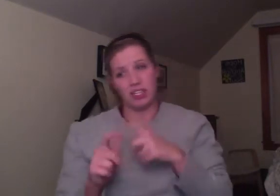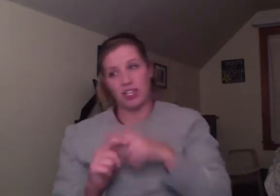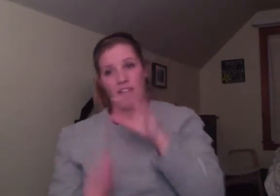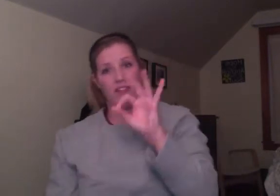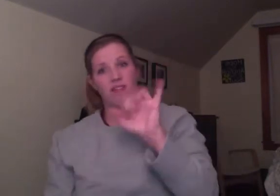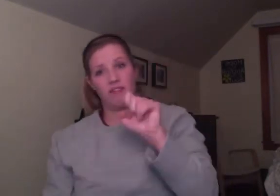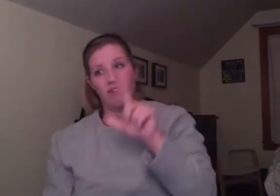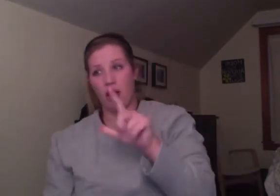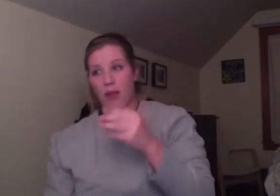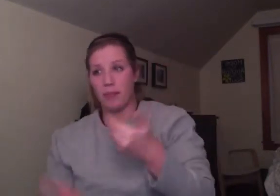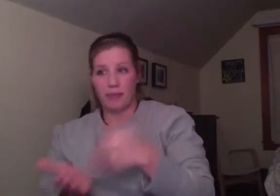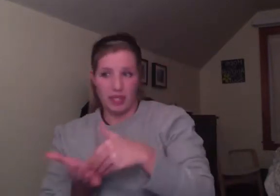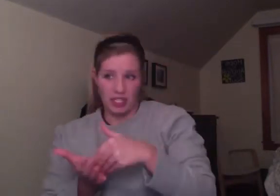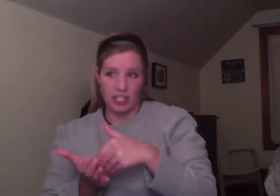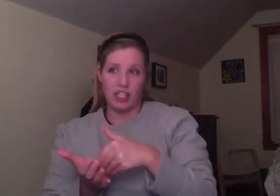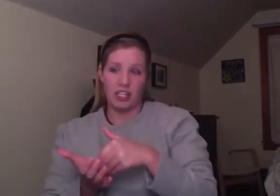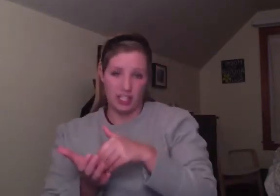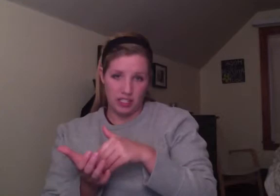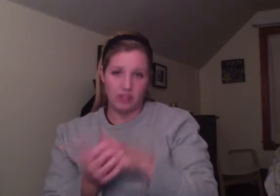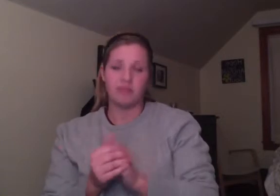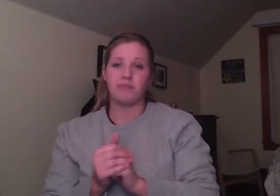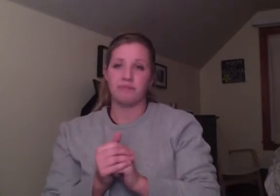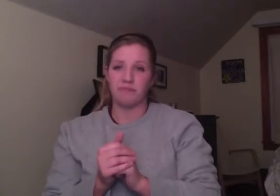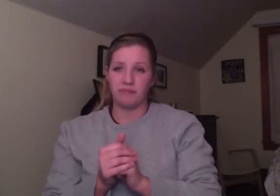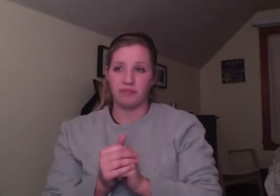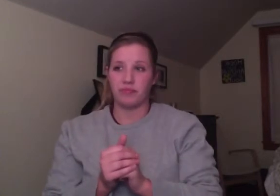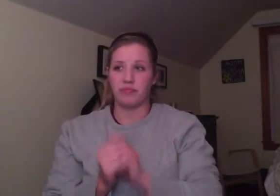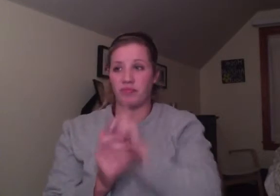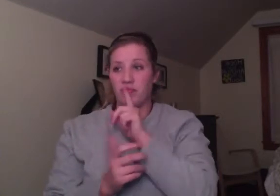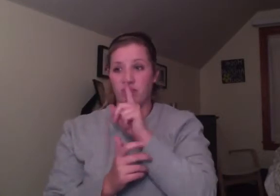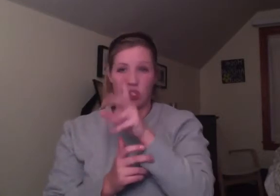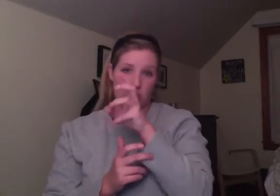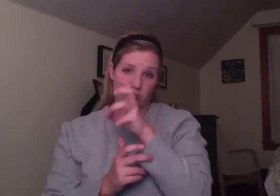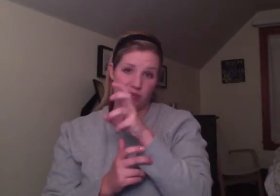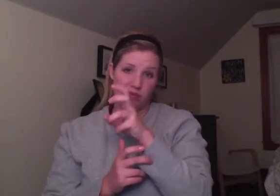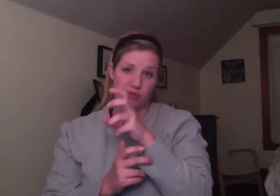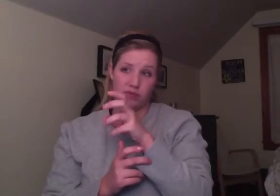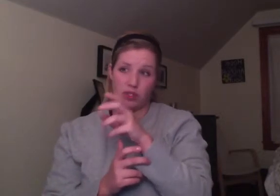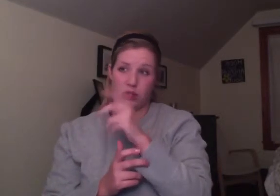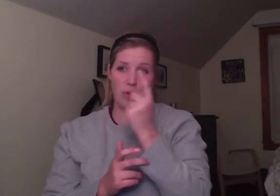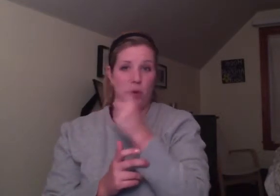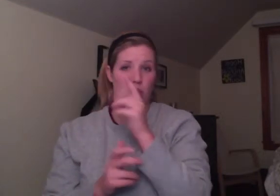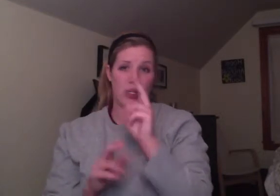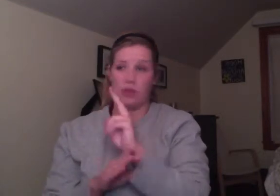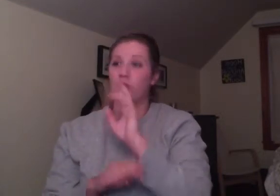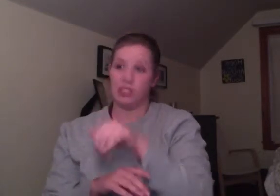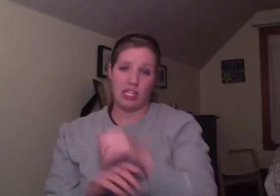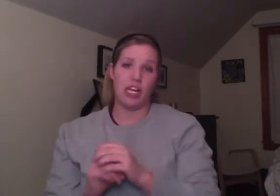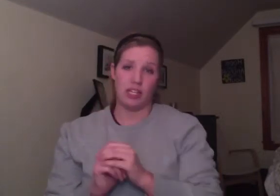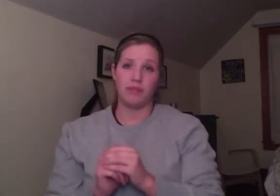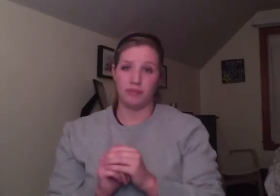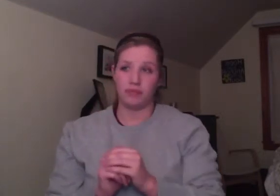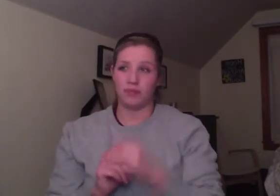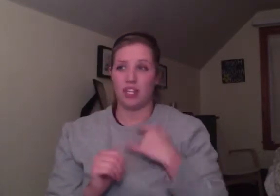shooting with my film camera, and that's strictly what I use. I only shoot with film cameras. I have 8 film cameras. I have a